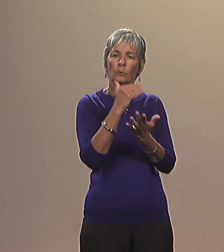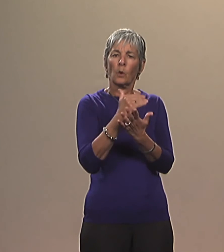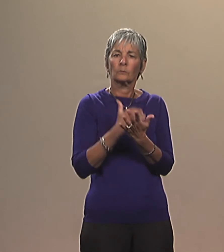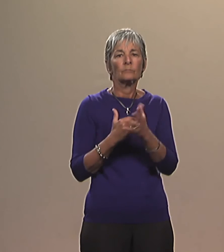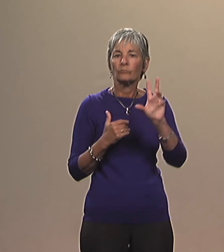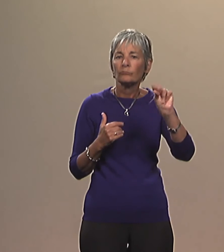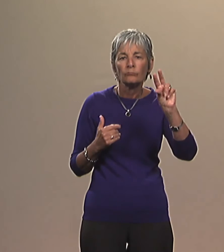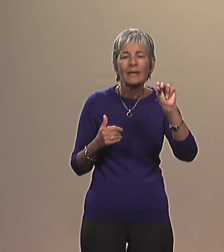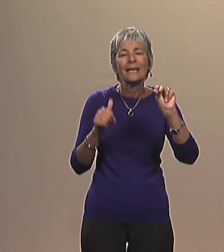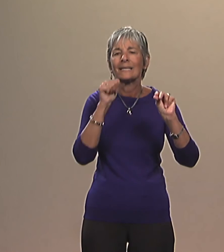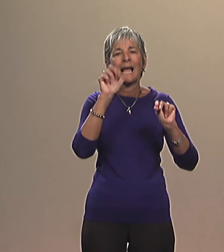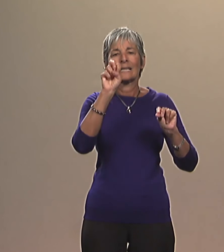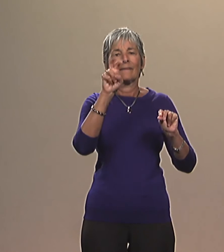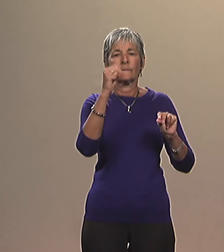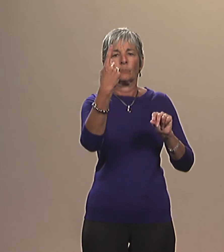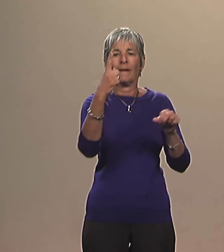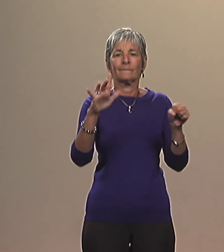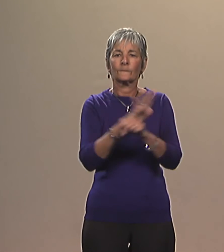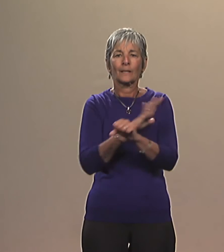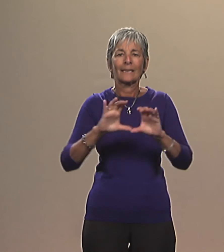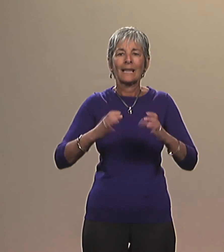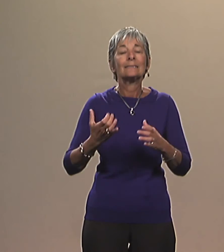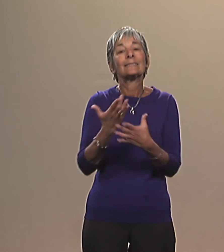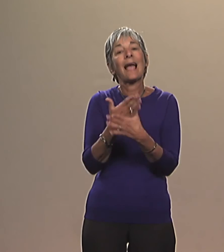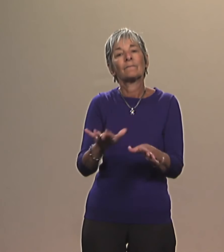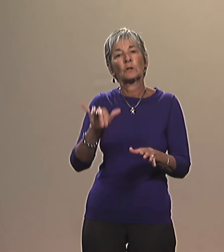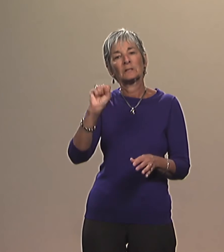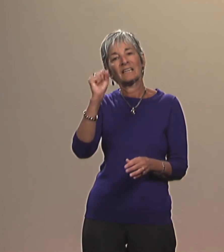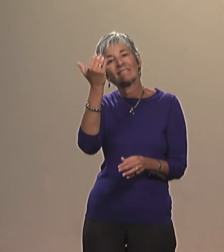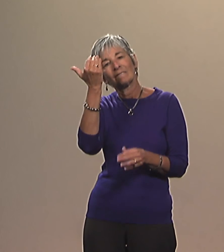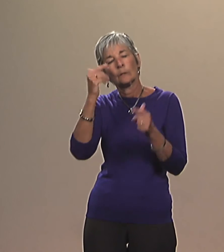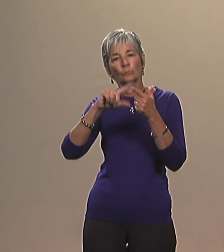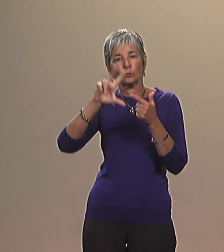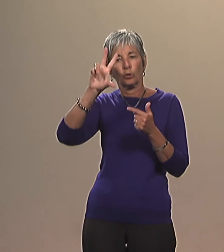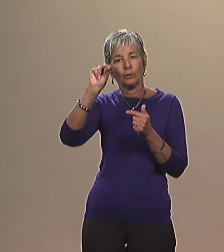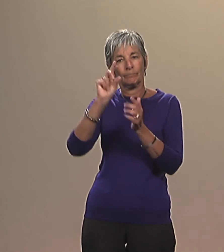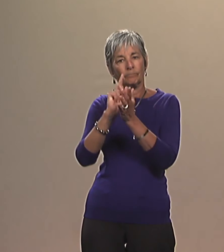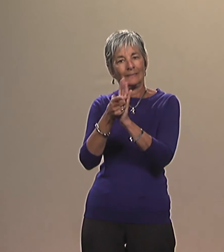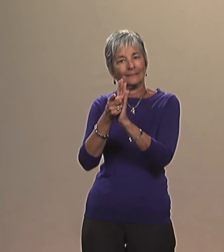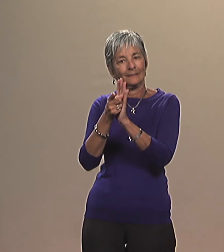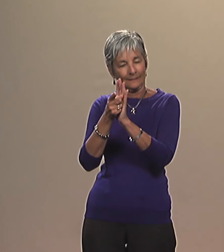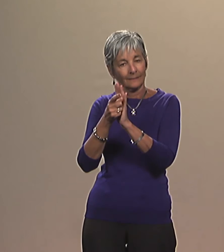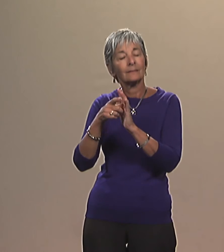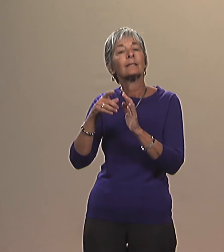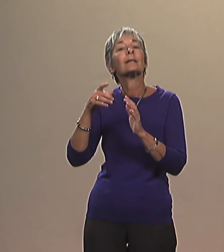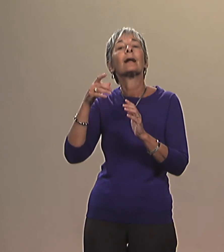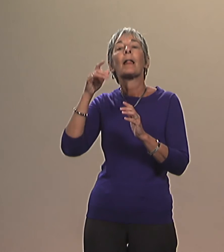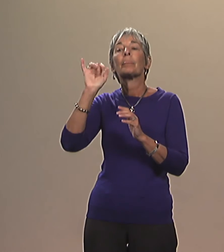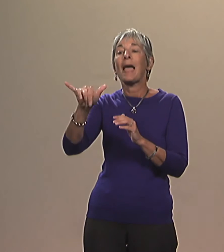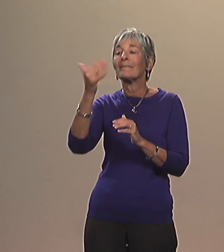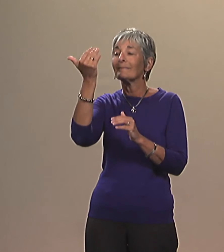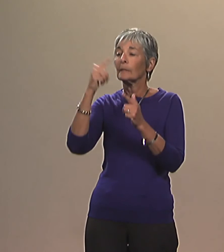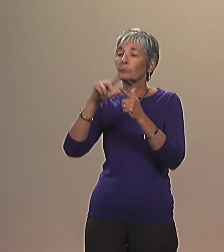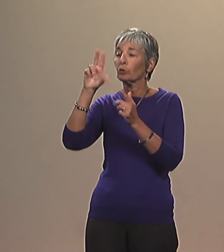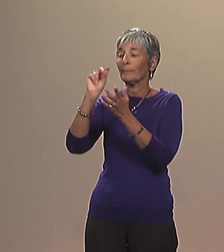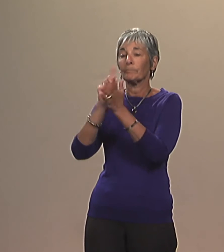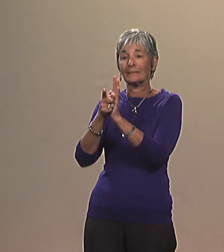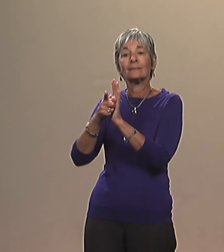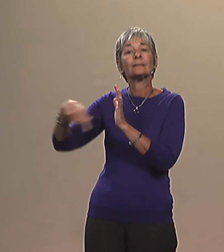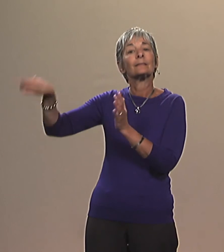they don't even have one course. They have about 15 to 30 minutes on the topic, and in that 15 to 30